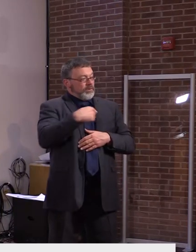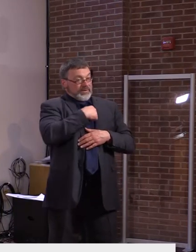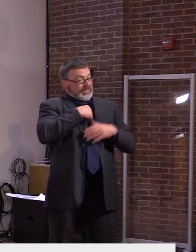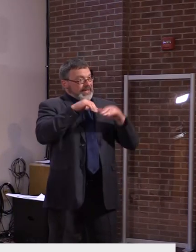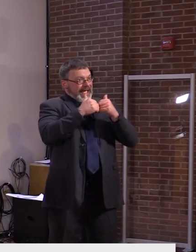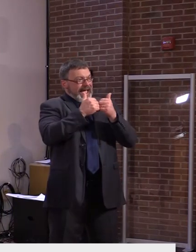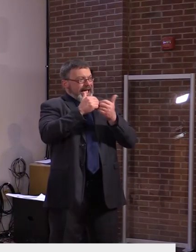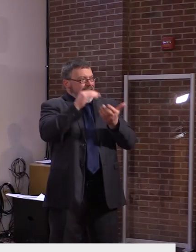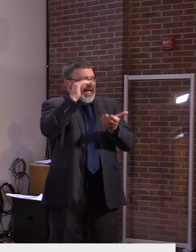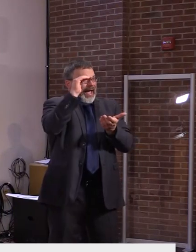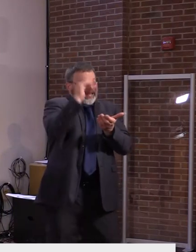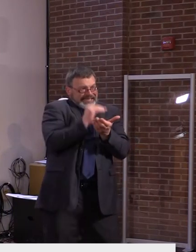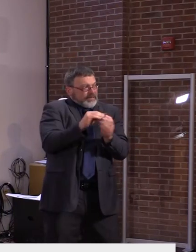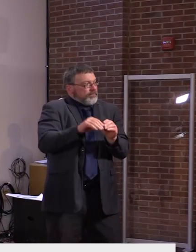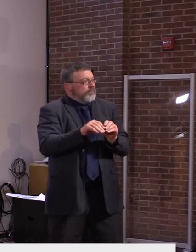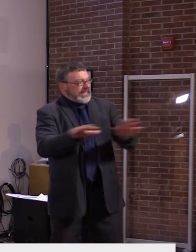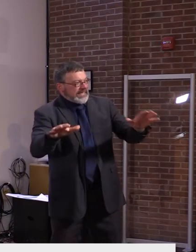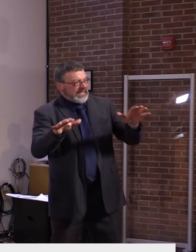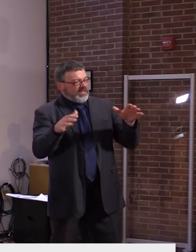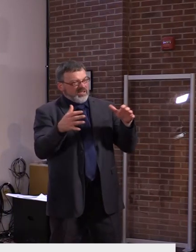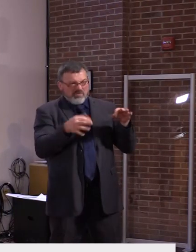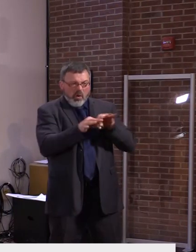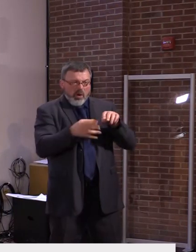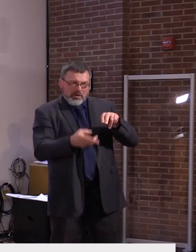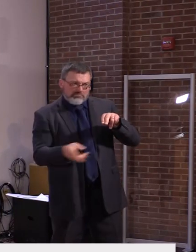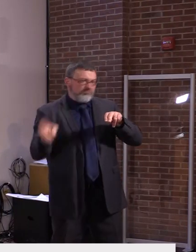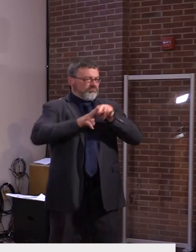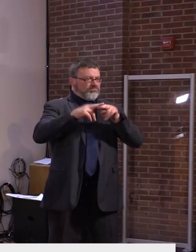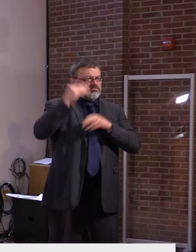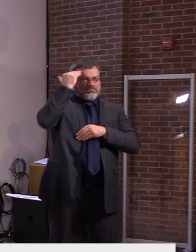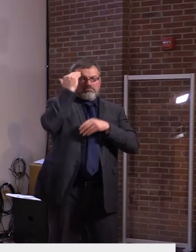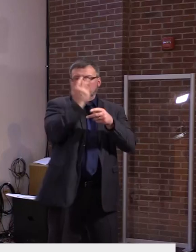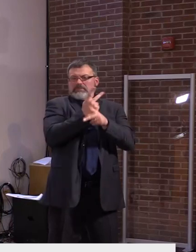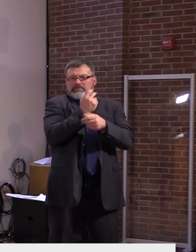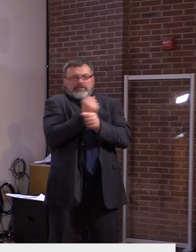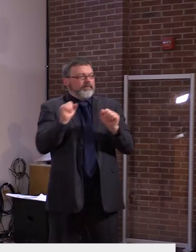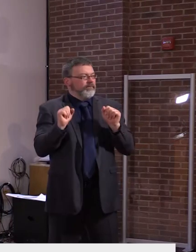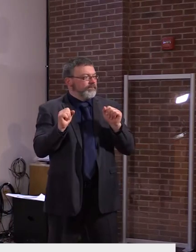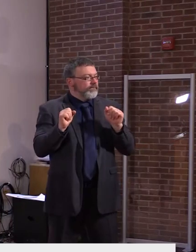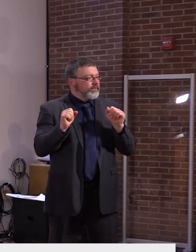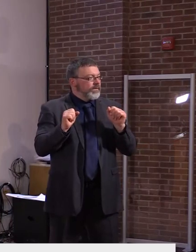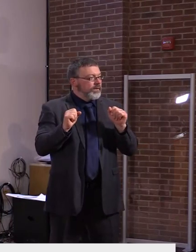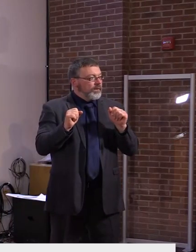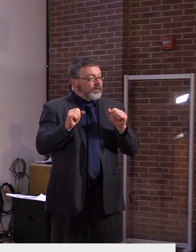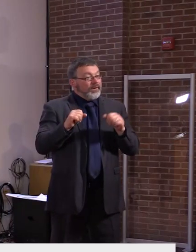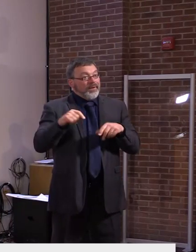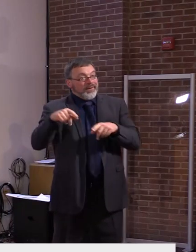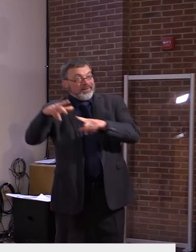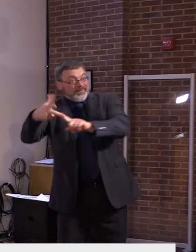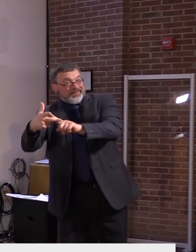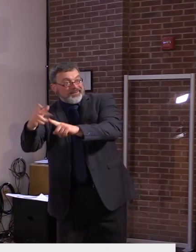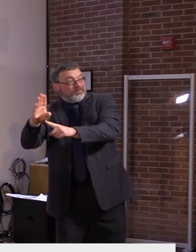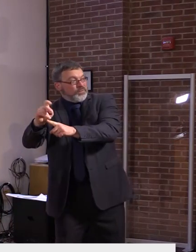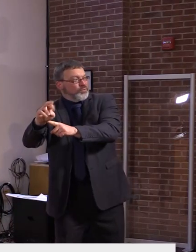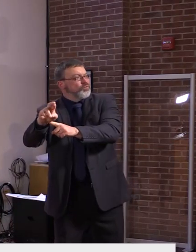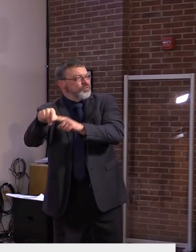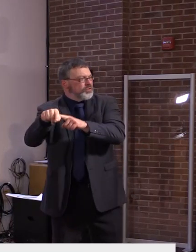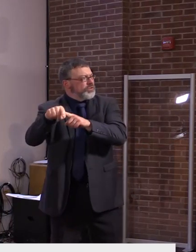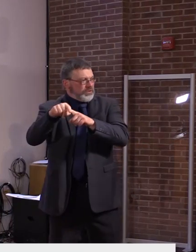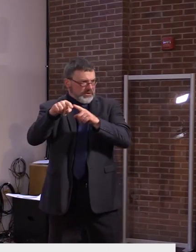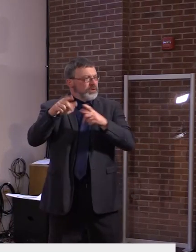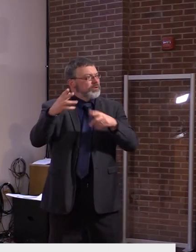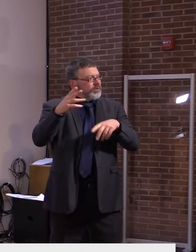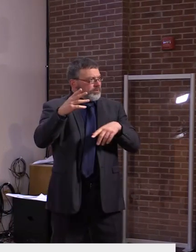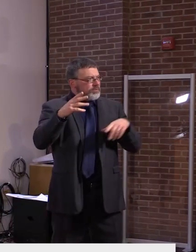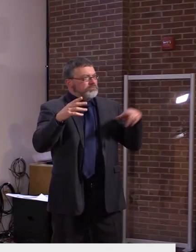safer. We have even more reason to be hopeful with boosters now available for all vaccines to give Vermonters